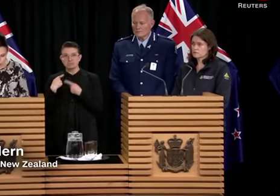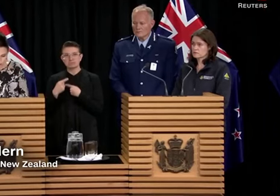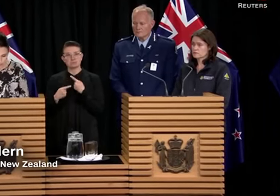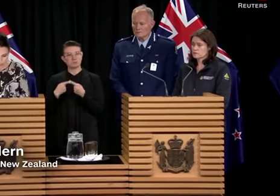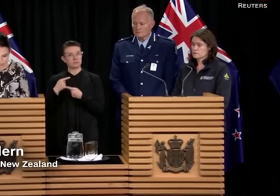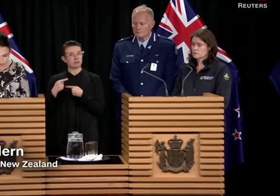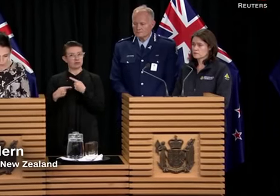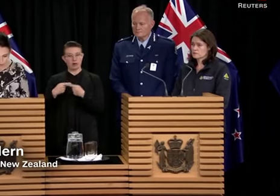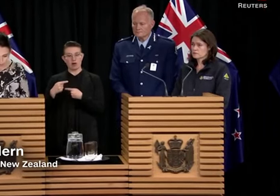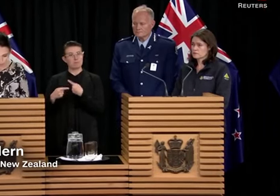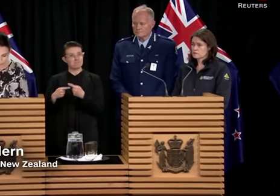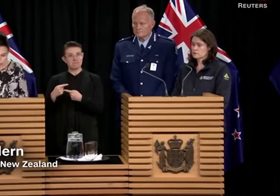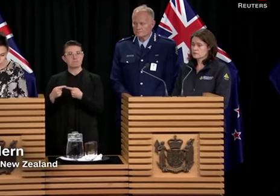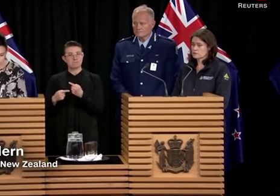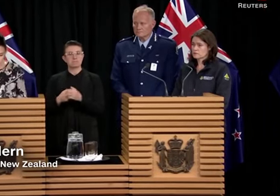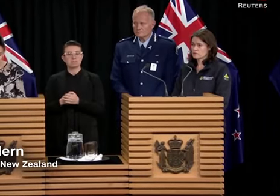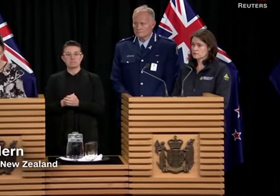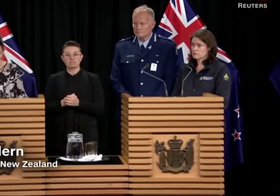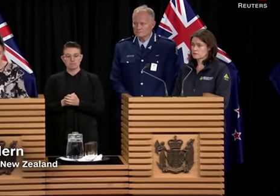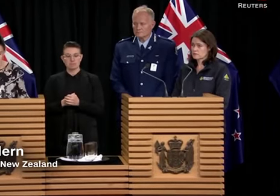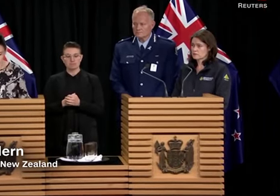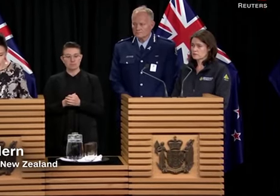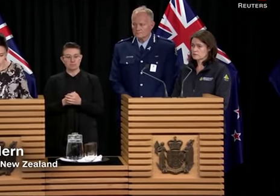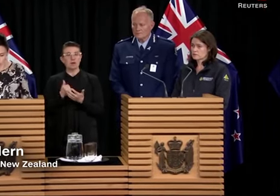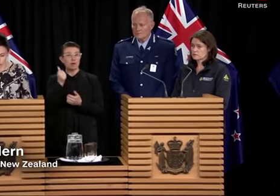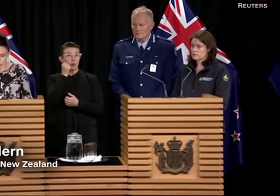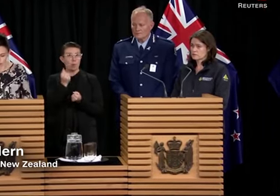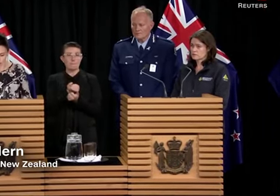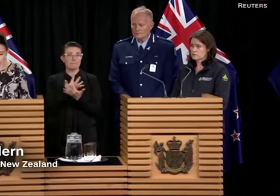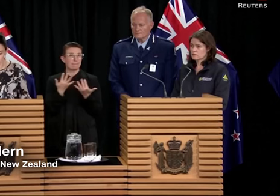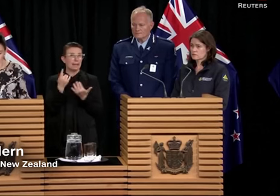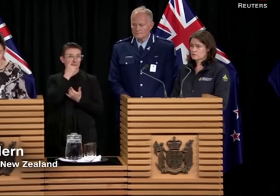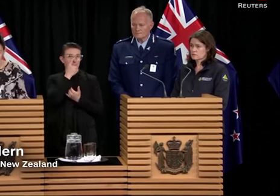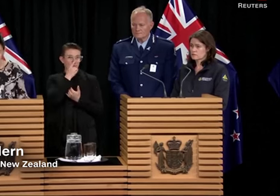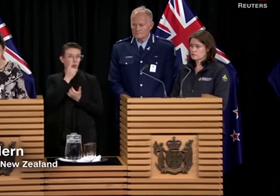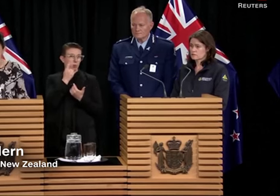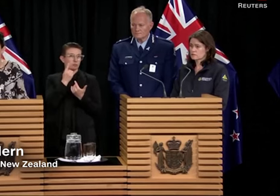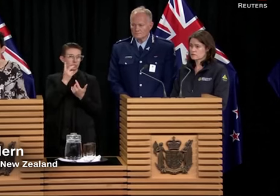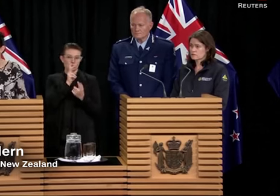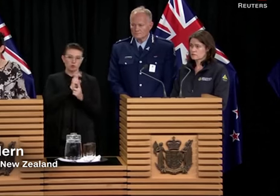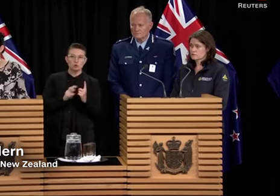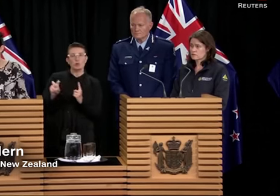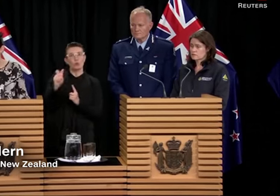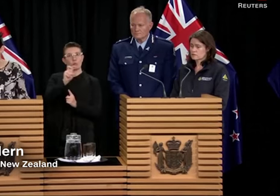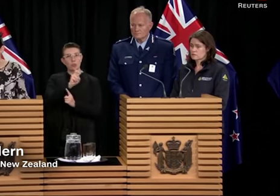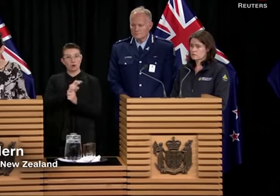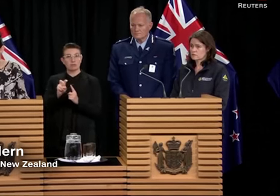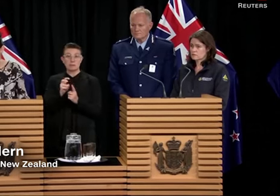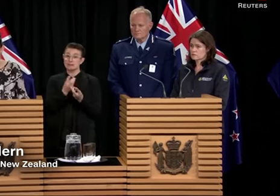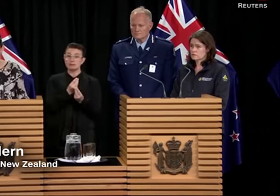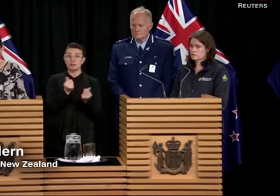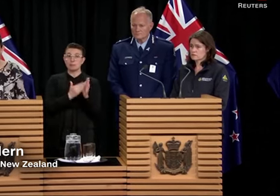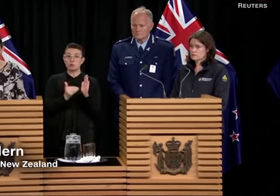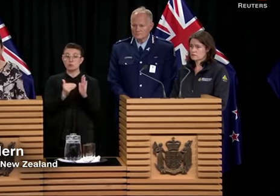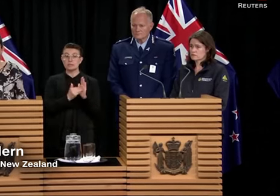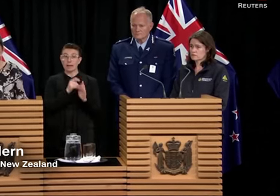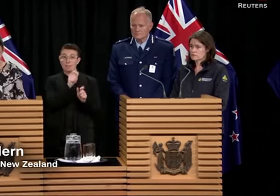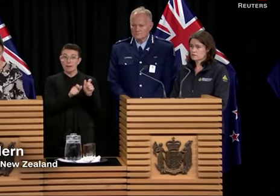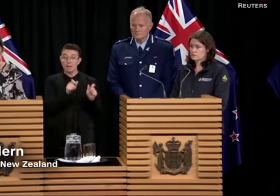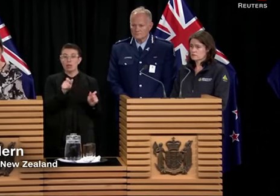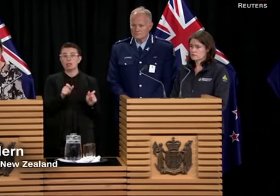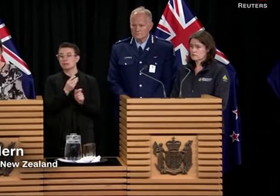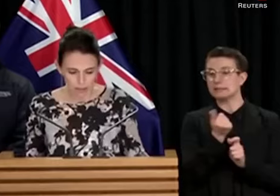We know that there were a number of tourists on or around the island at the time, both New Zealanders and visitors